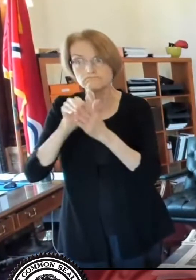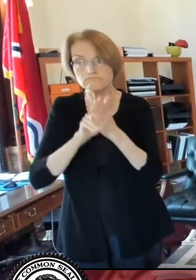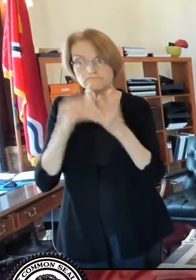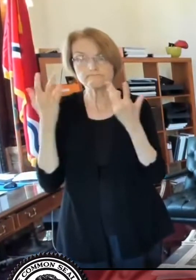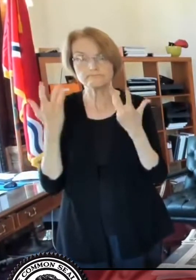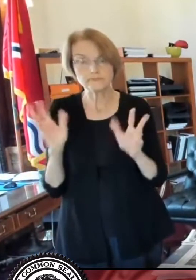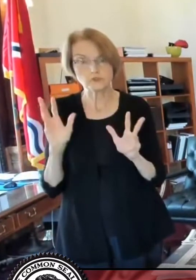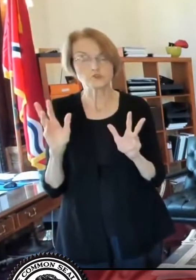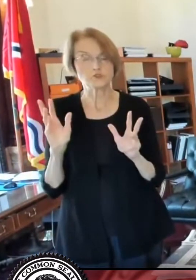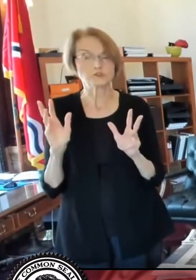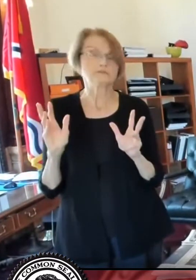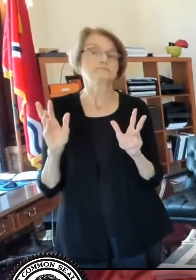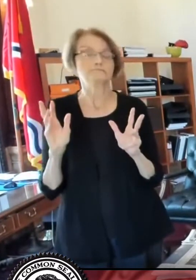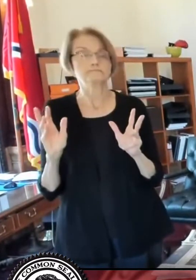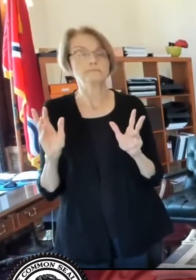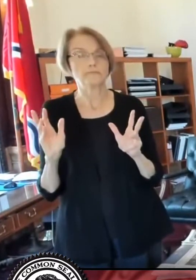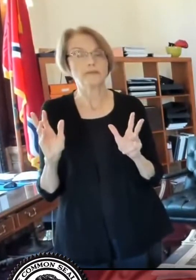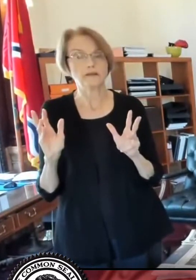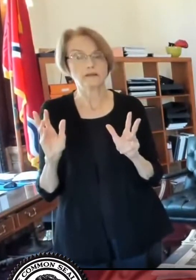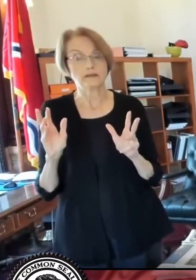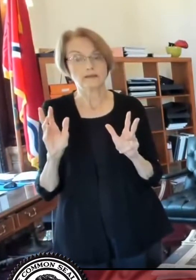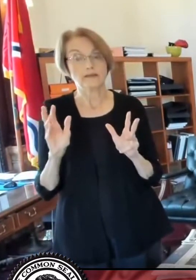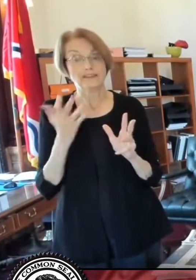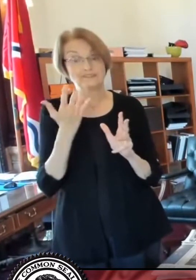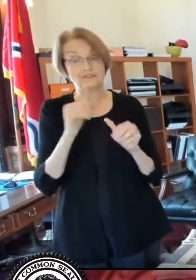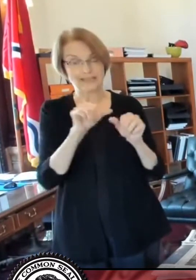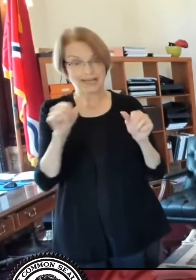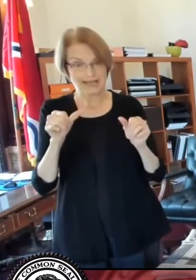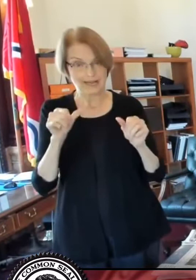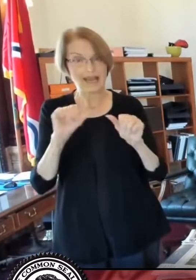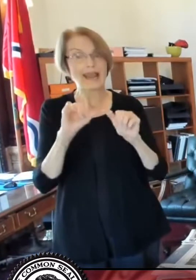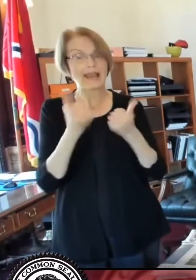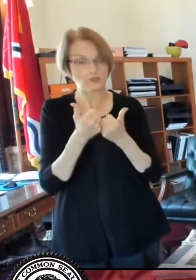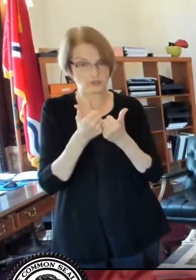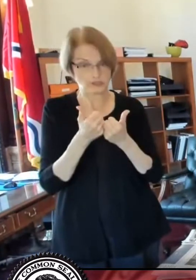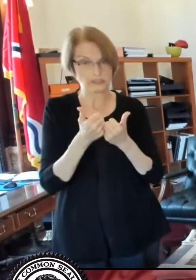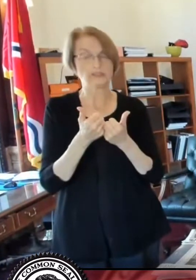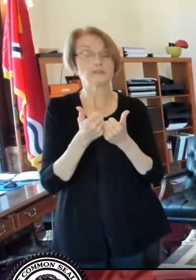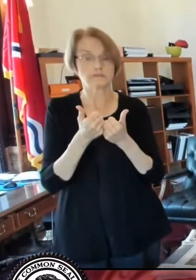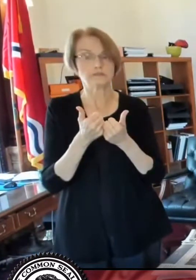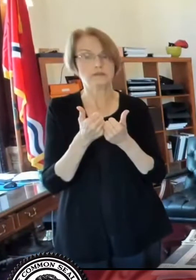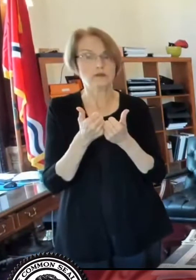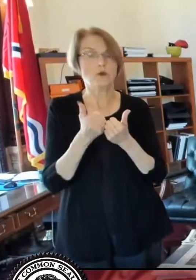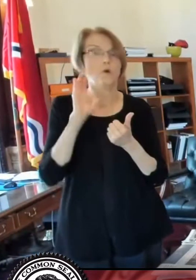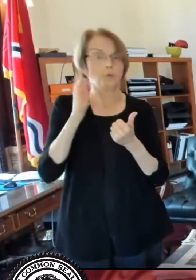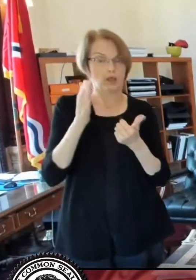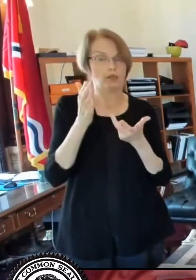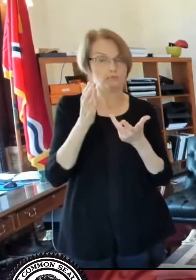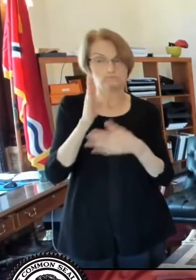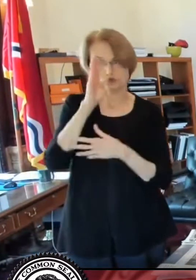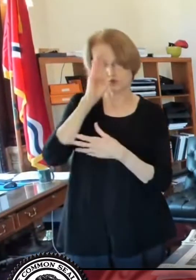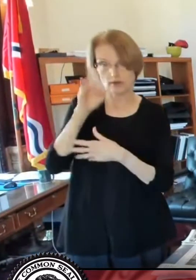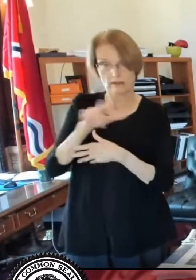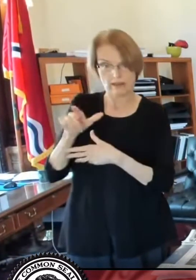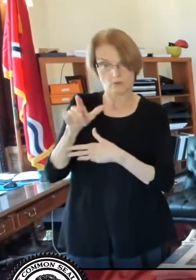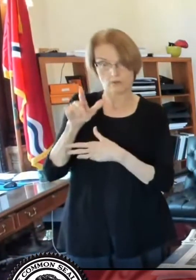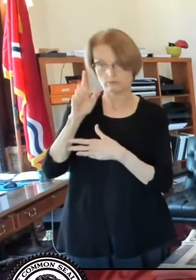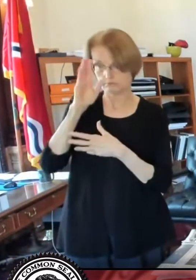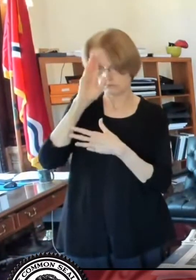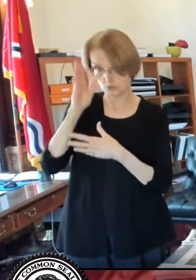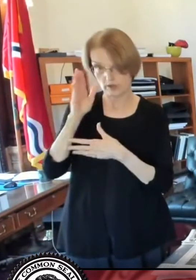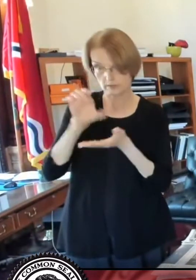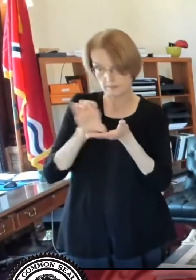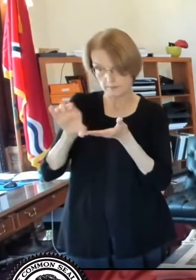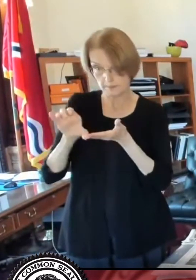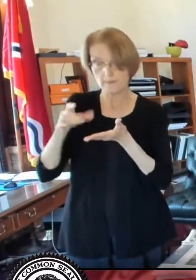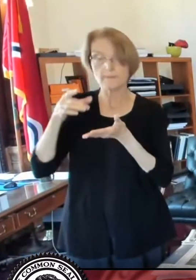is available, then these agencies pay the rent directly to the landlord. So through